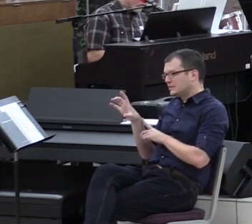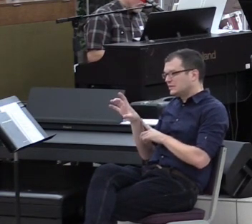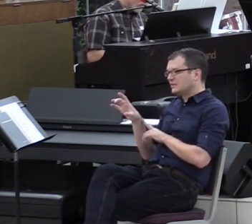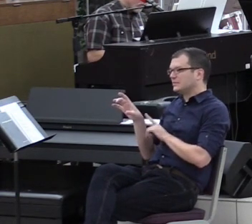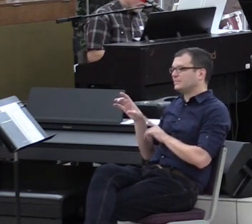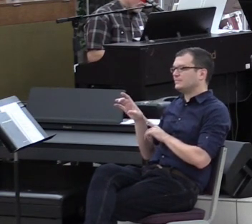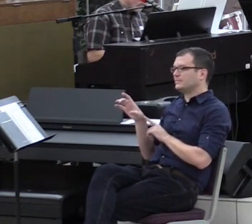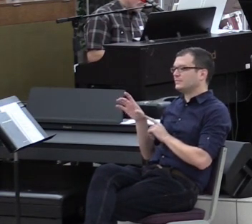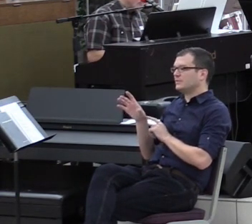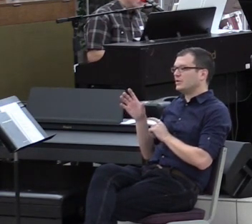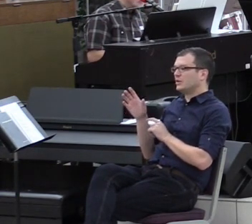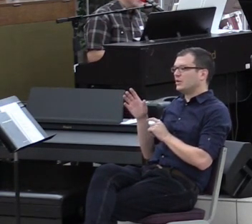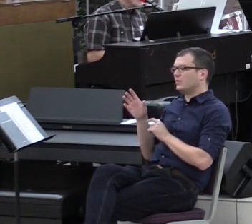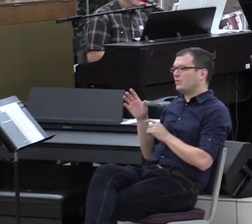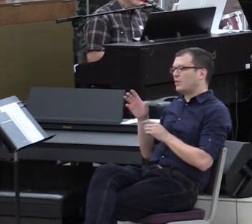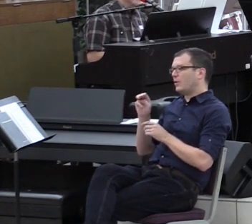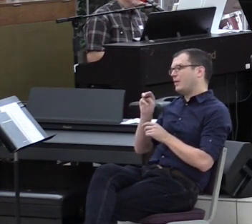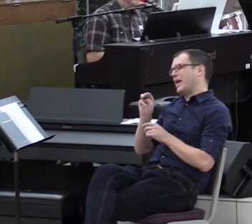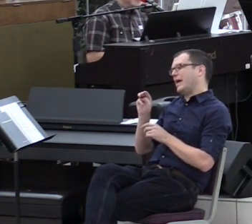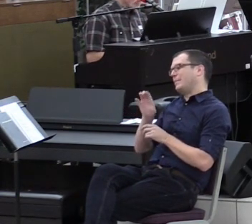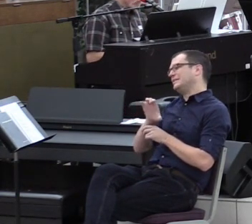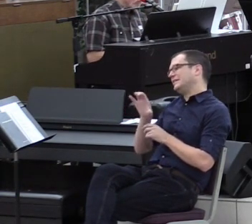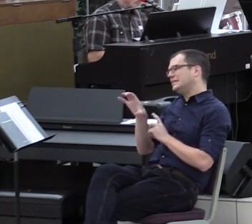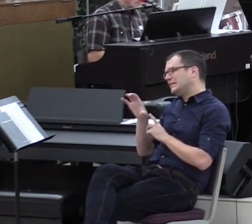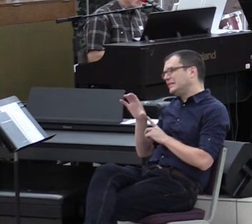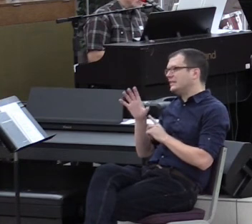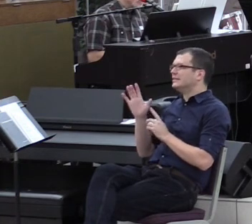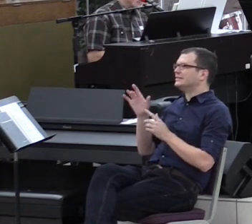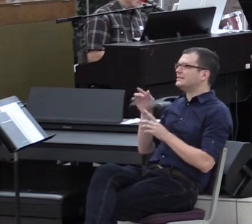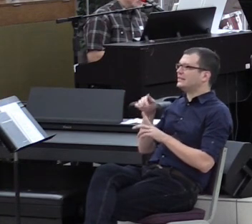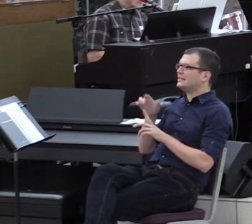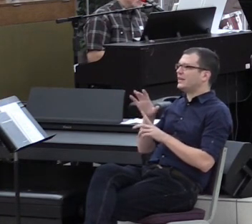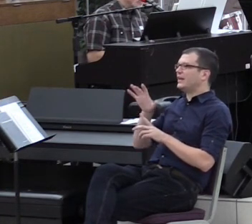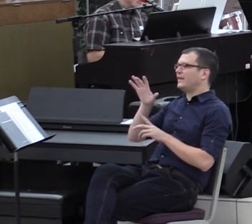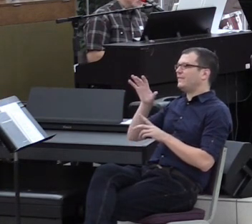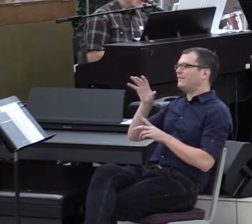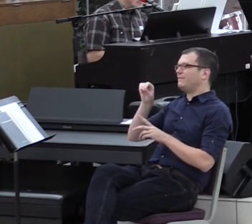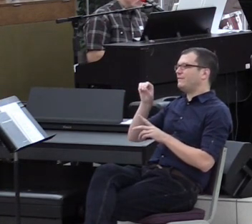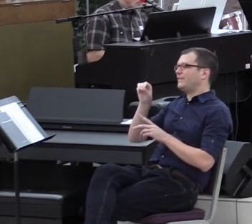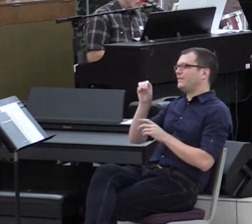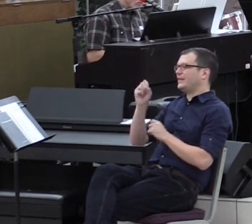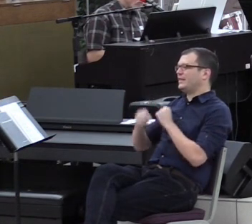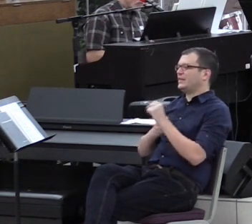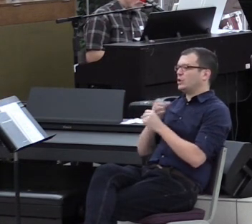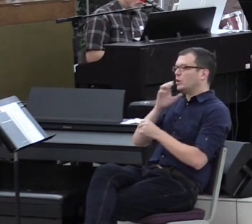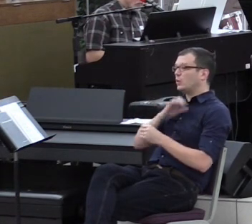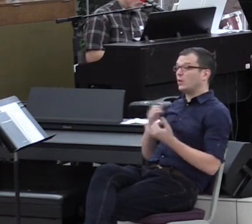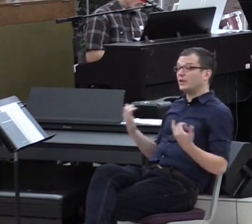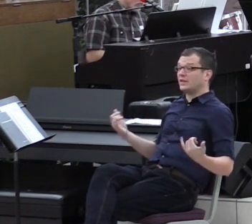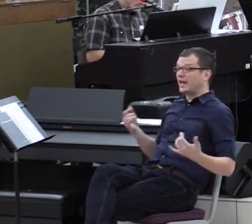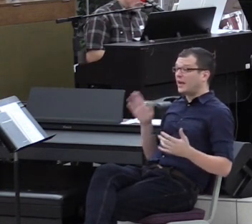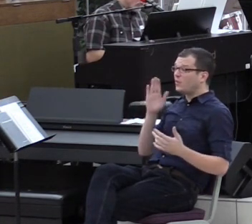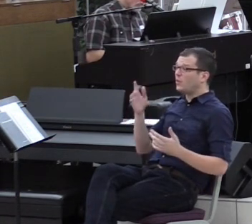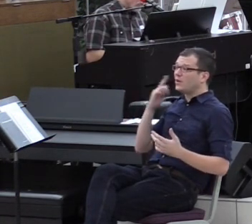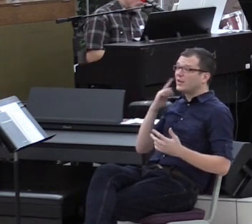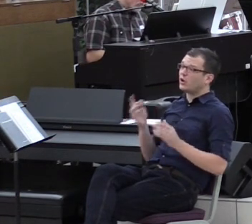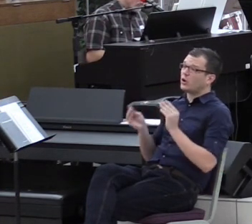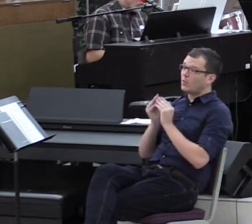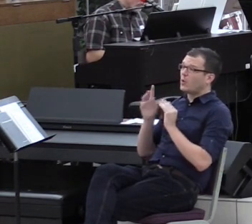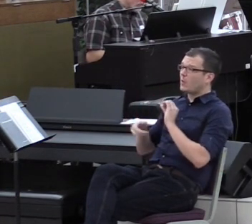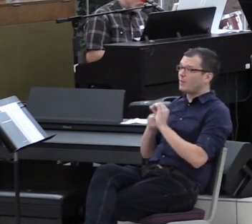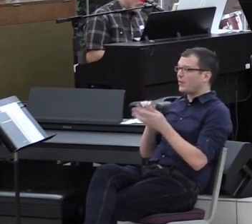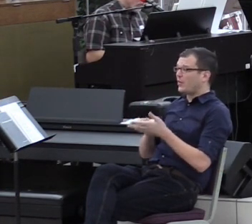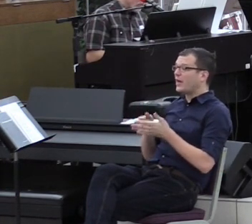50 years and one day old today. And you'll hear more about that as we go throughout our